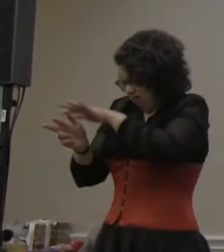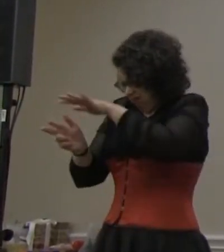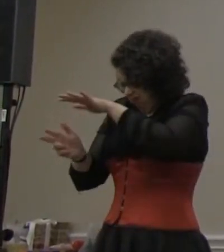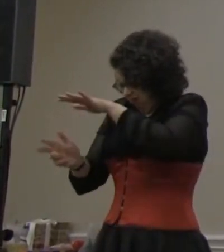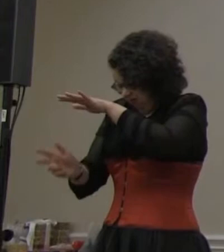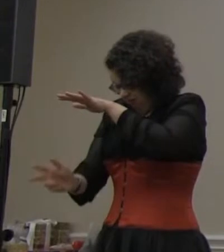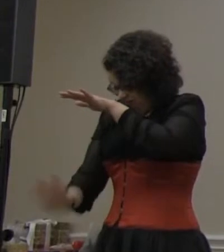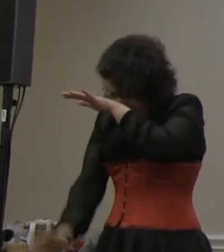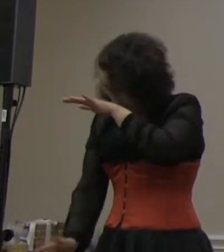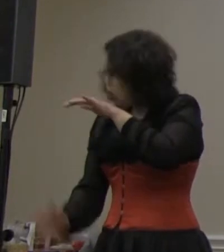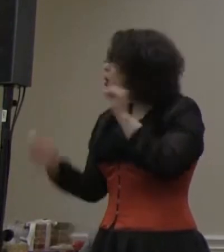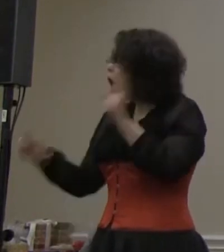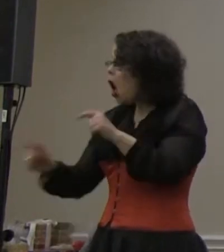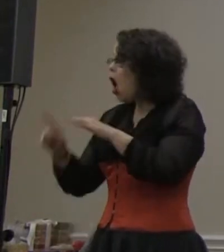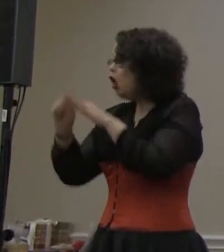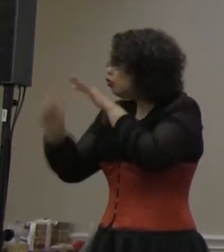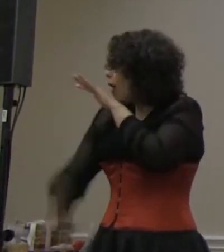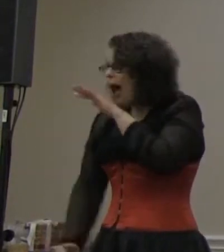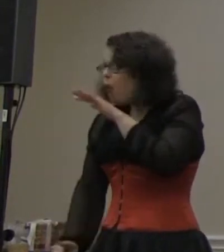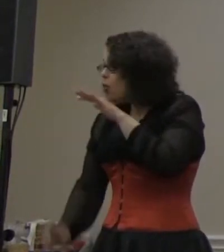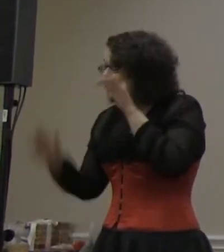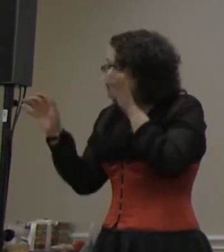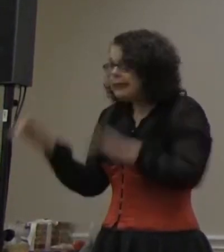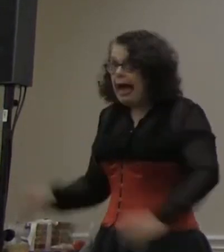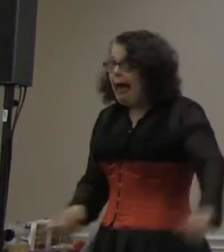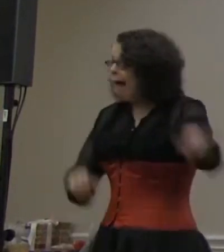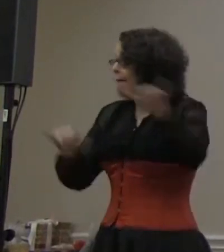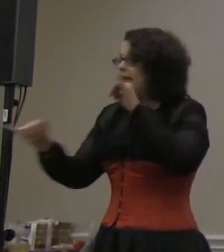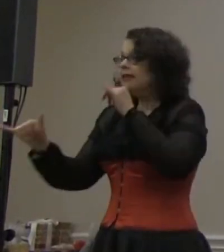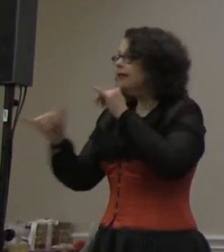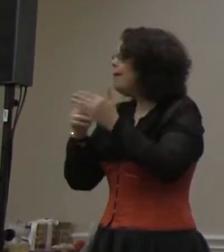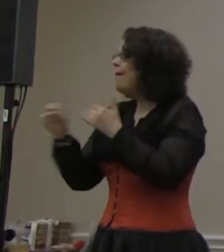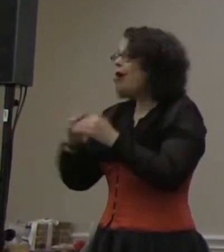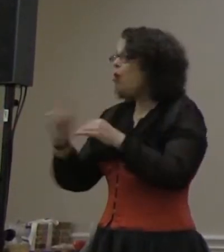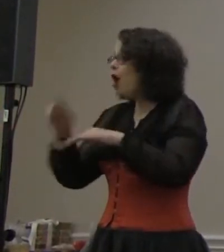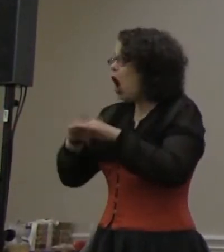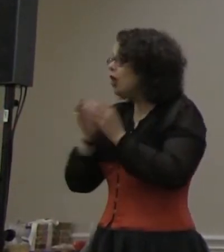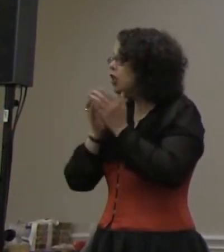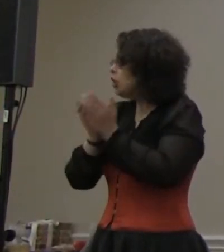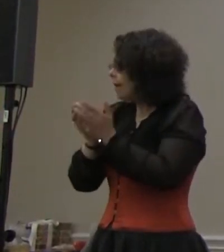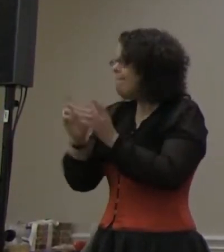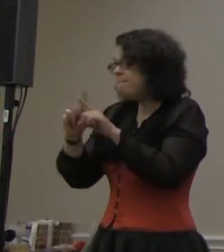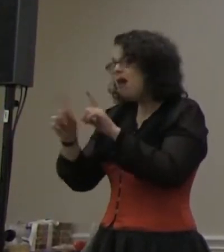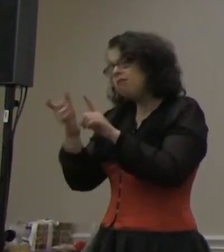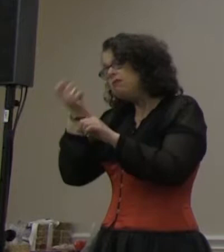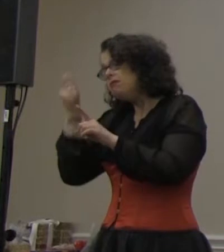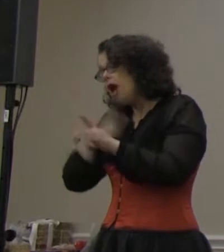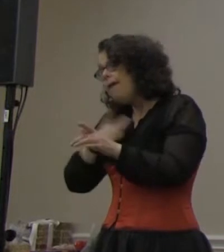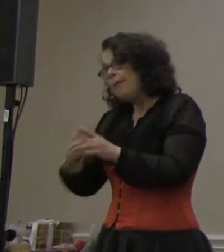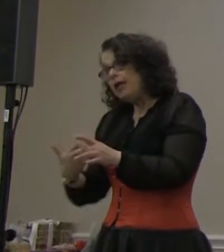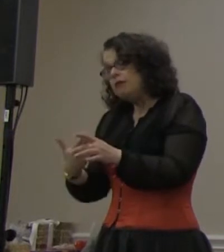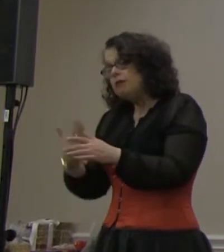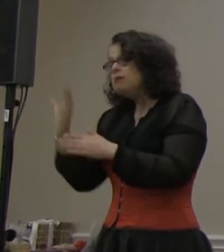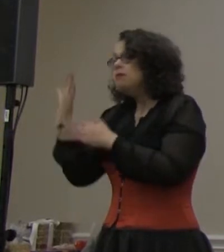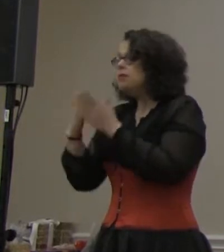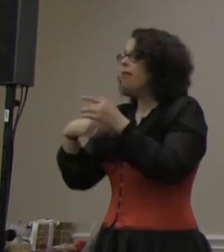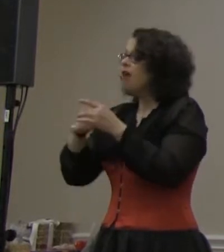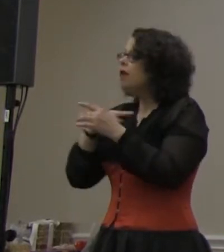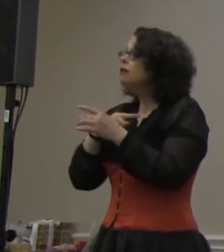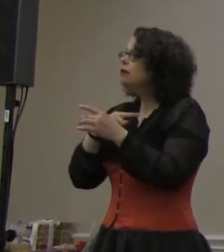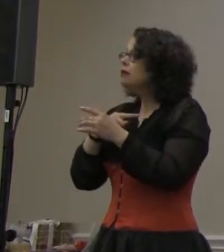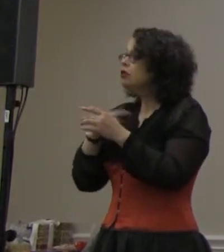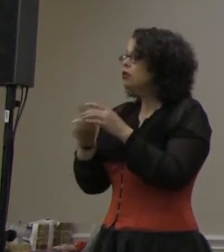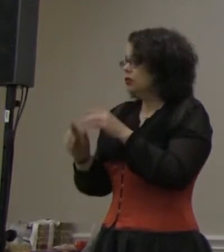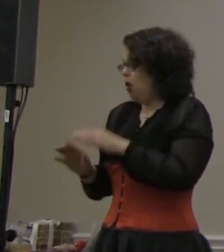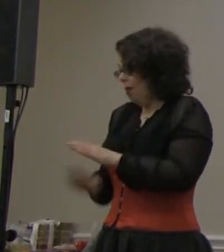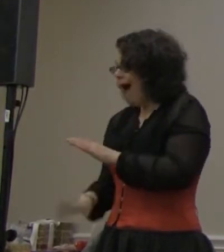at risk of drowning no matter where we are. Though admittedly, some of us will probably